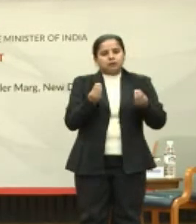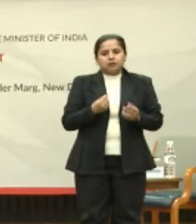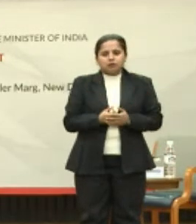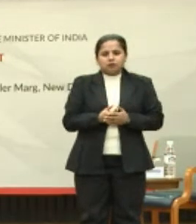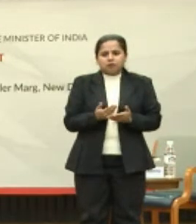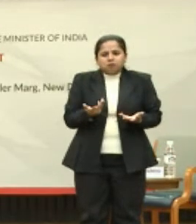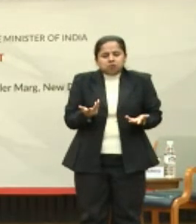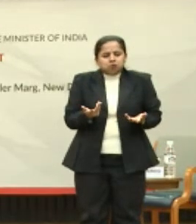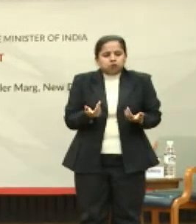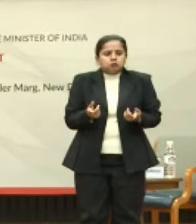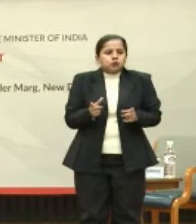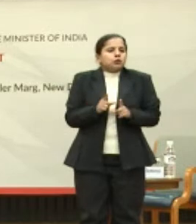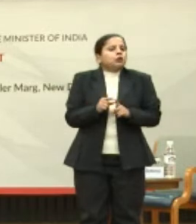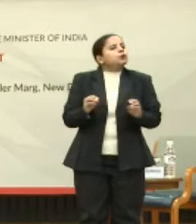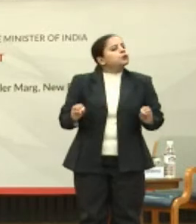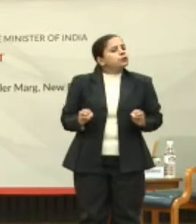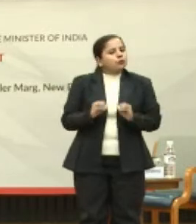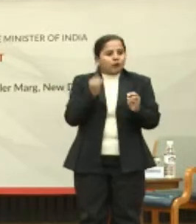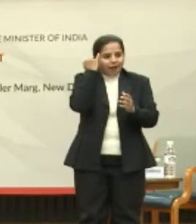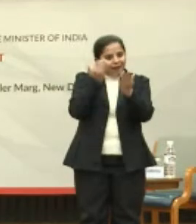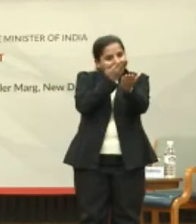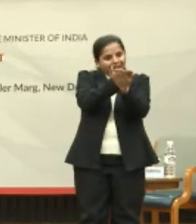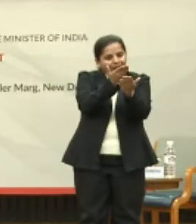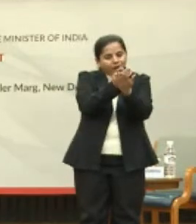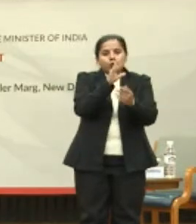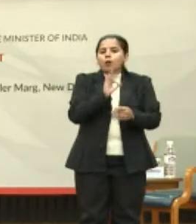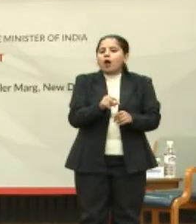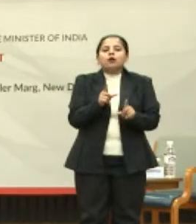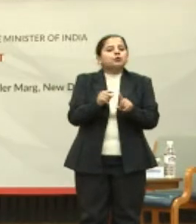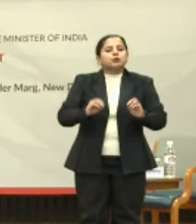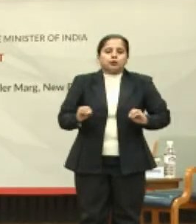Nothing was done about those recommendations.